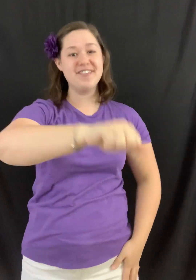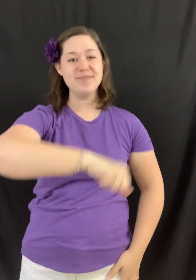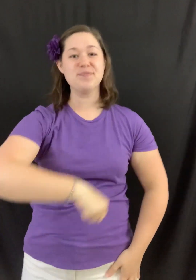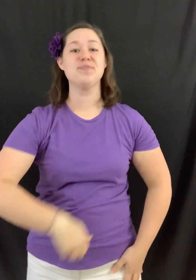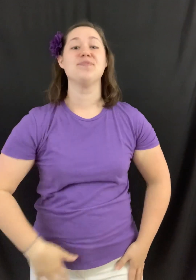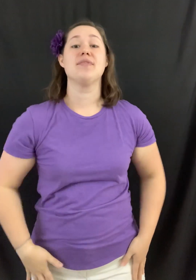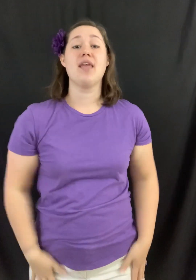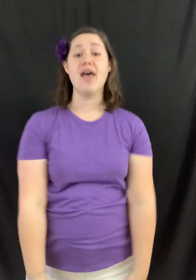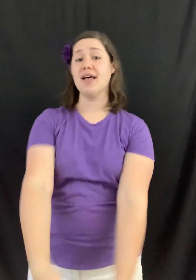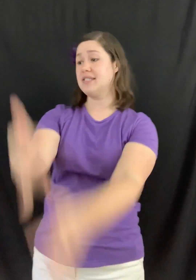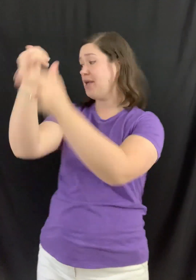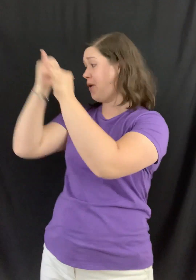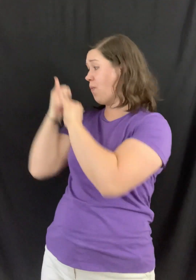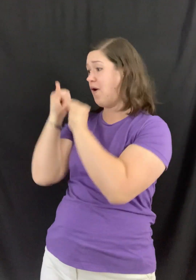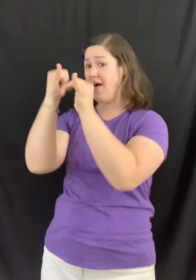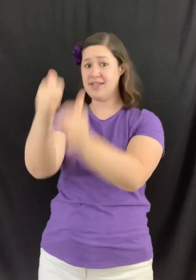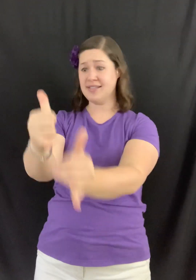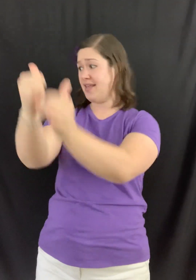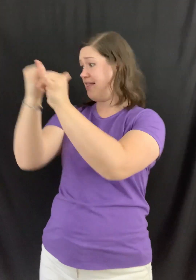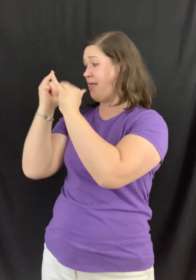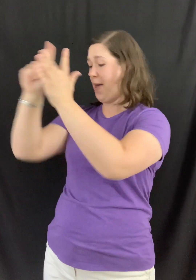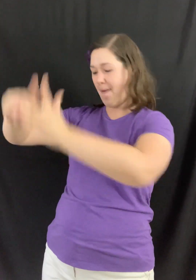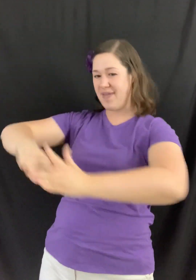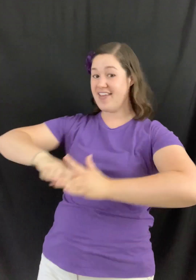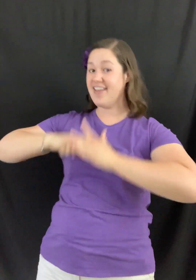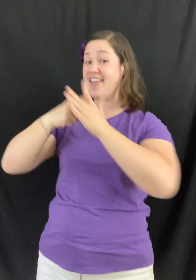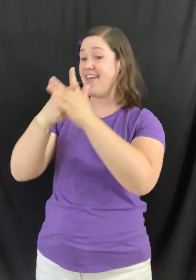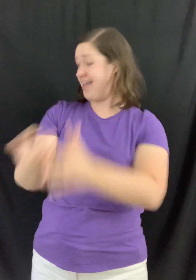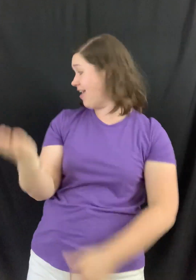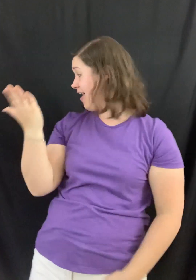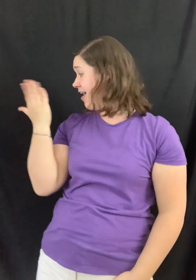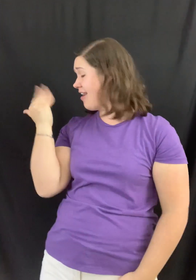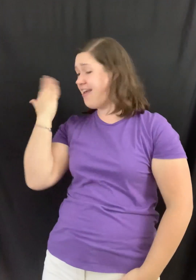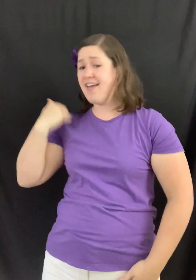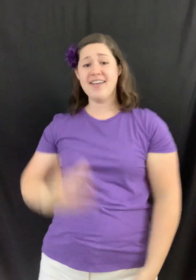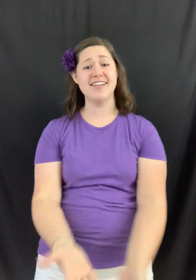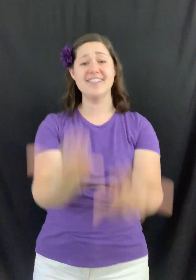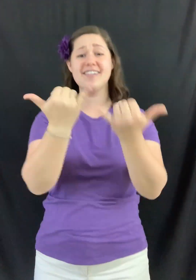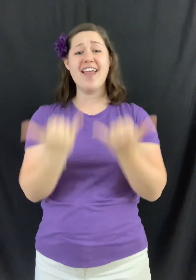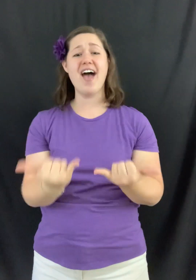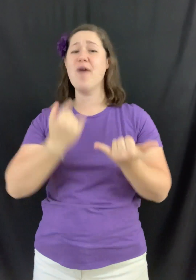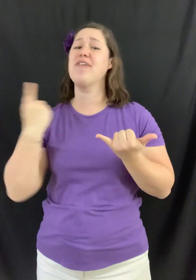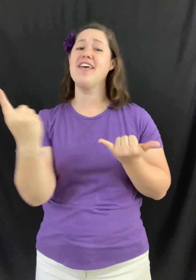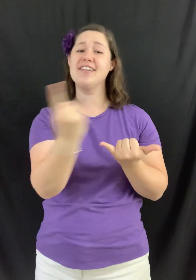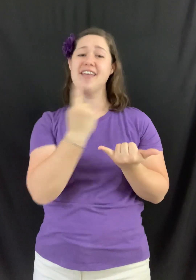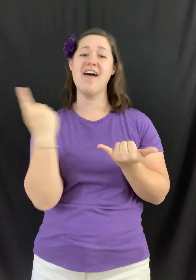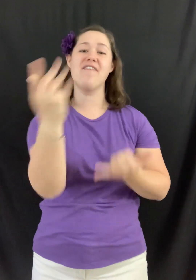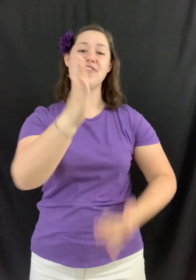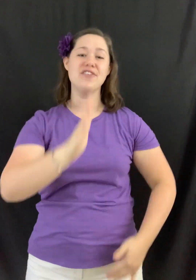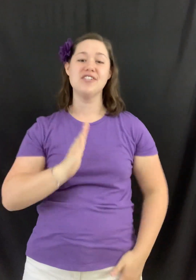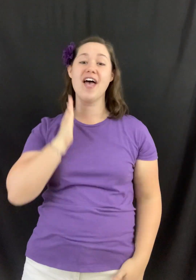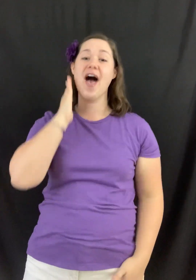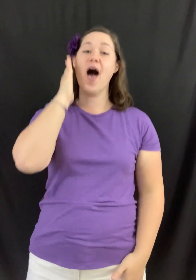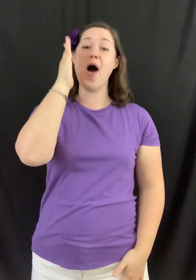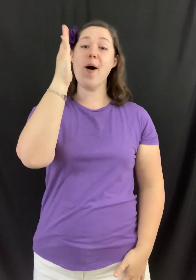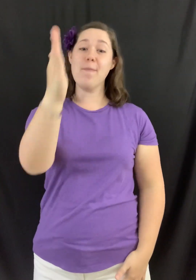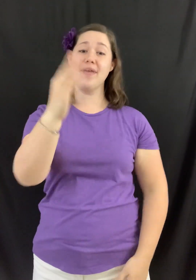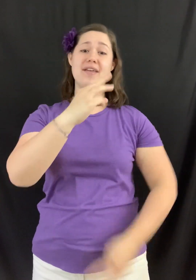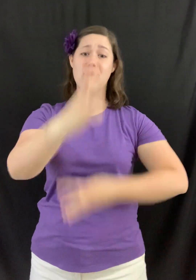I say it runs in the beginning It's now and ever, shall we